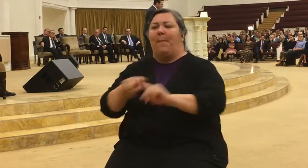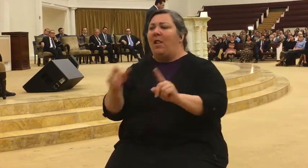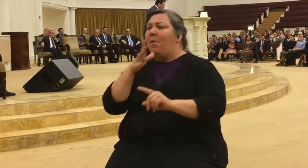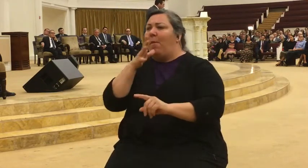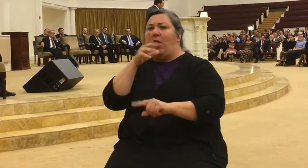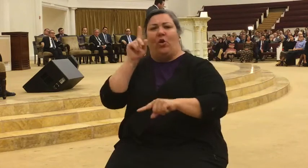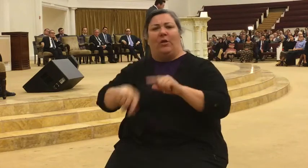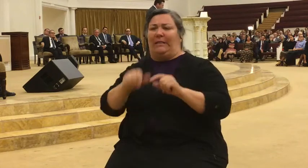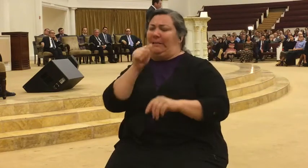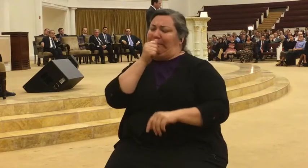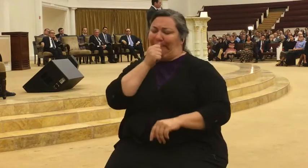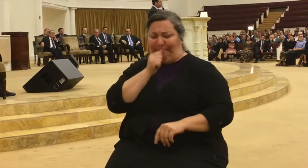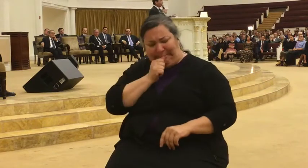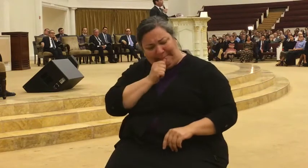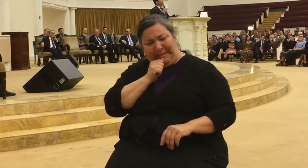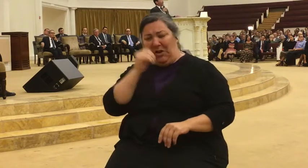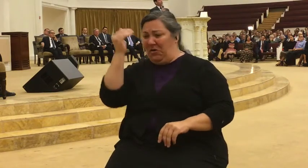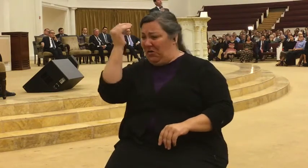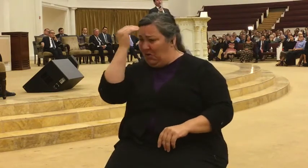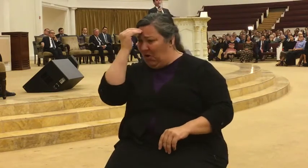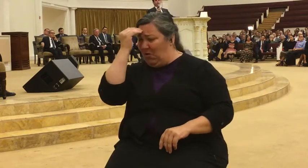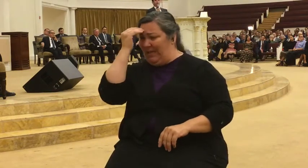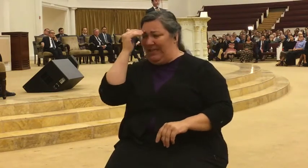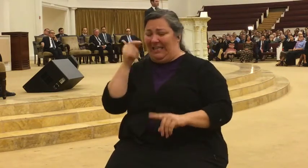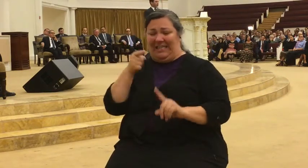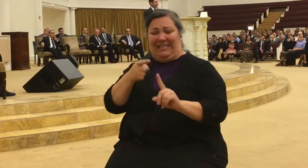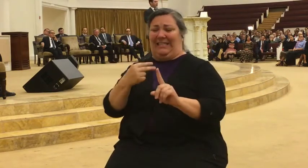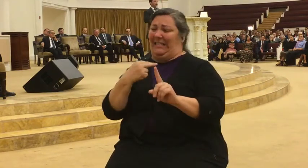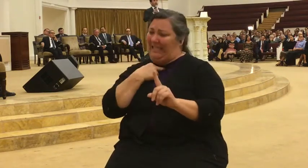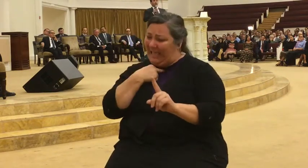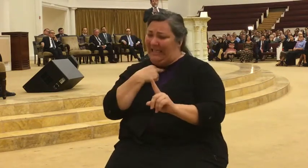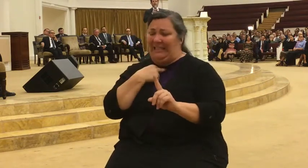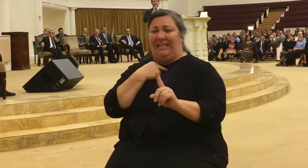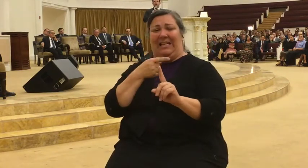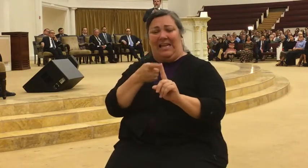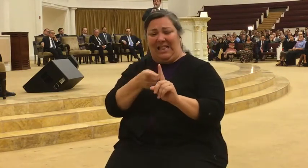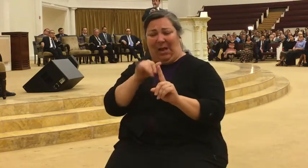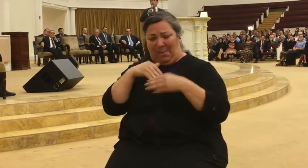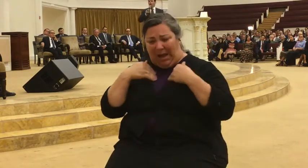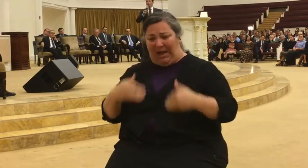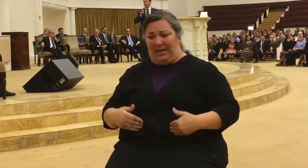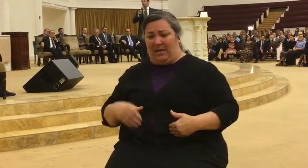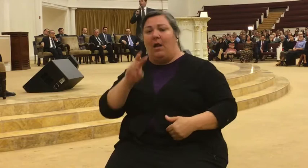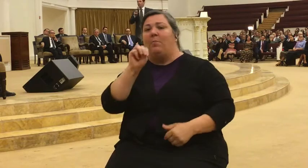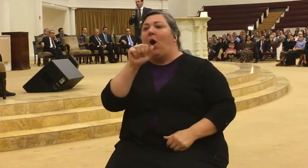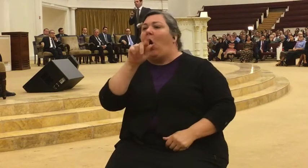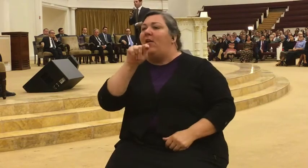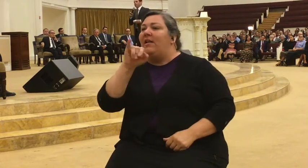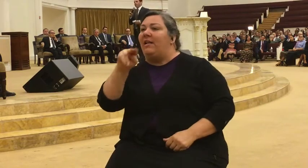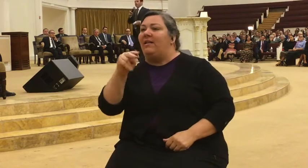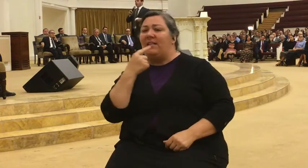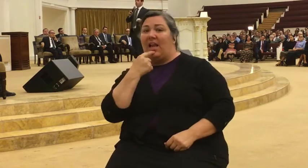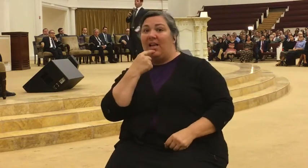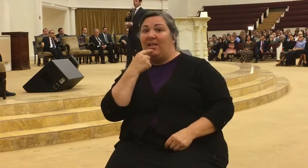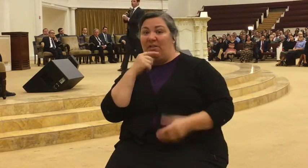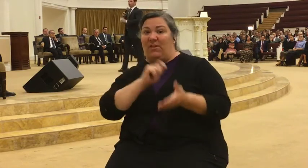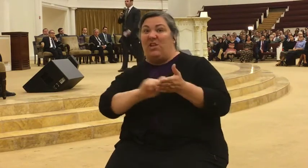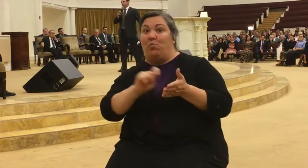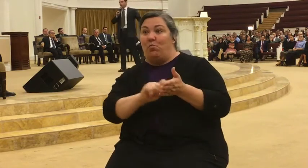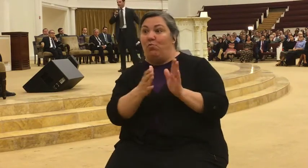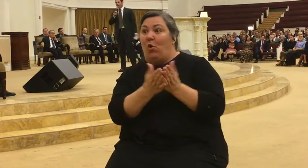that body somewhere. Martin says in the book, he says, "I wanted to scream to my mother,